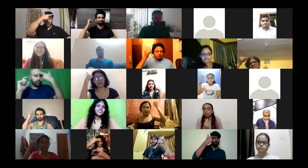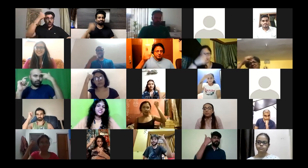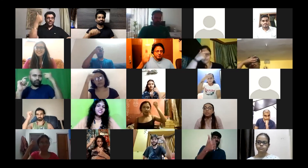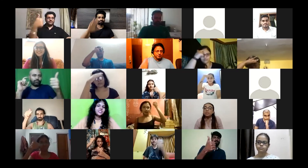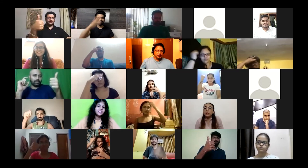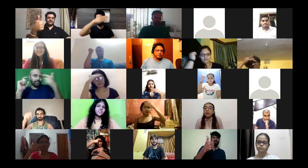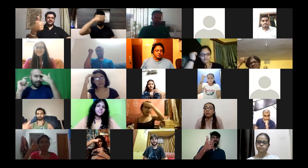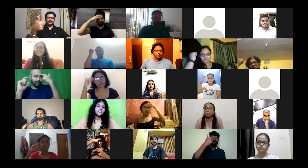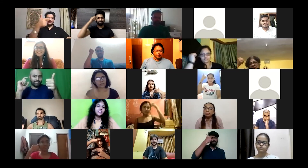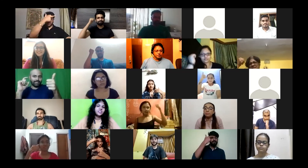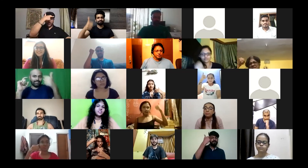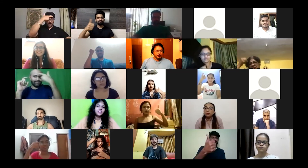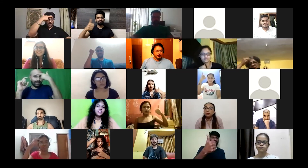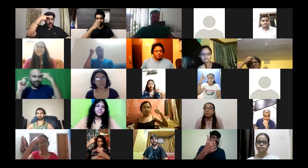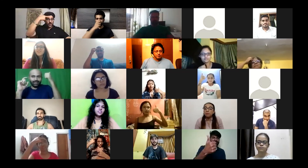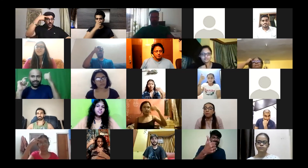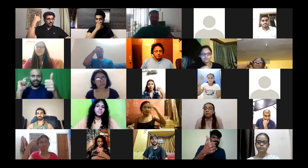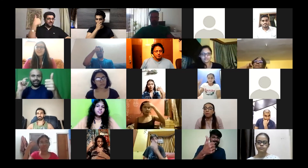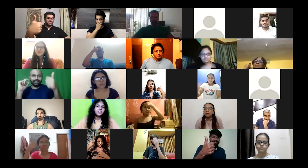No, this is luck.